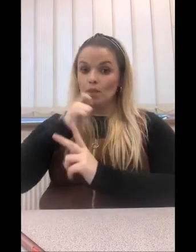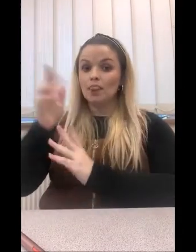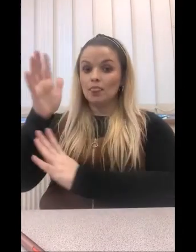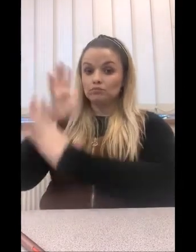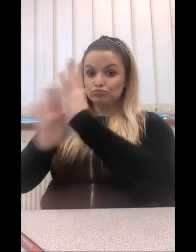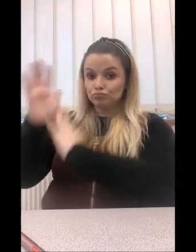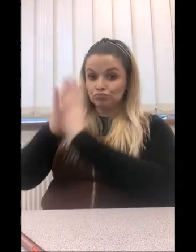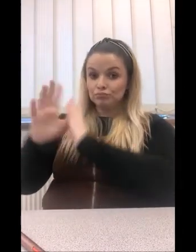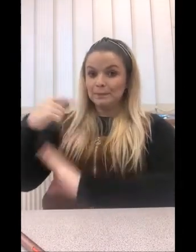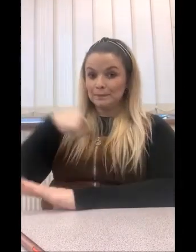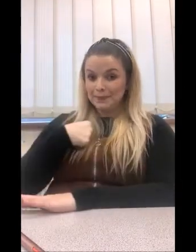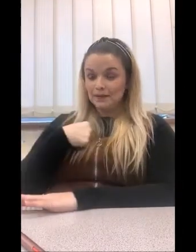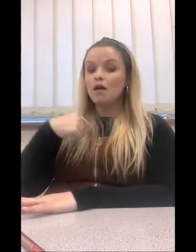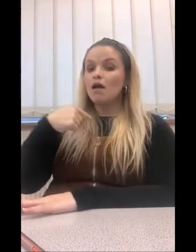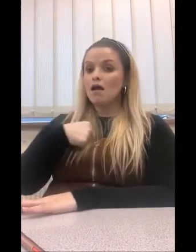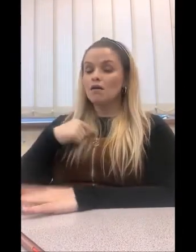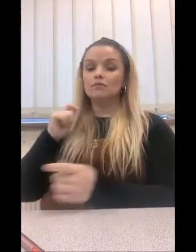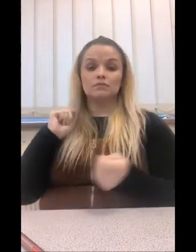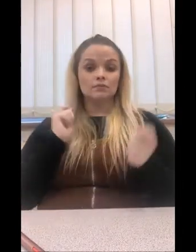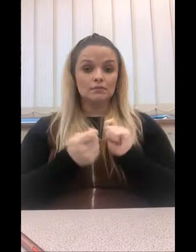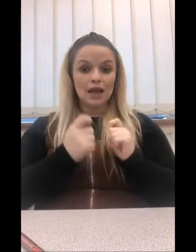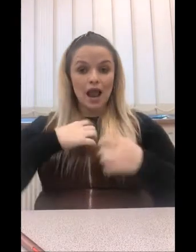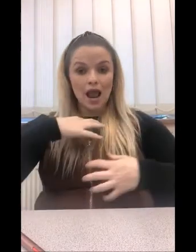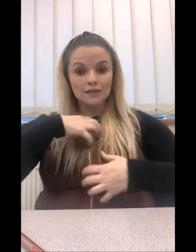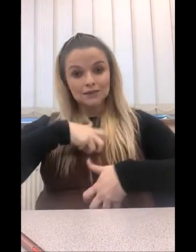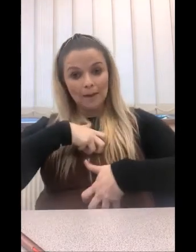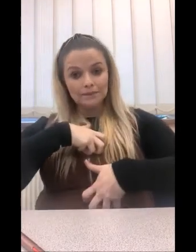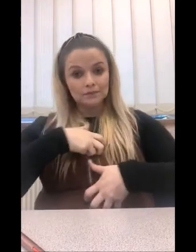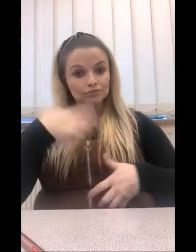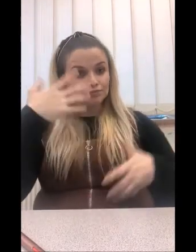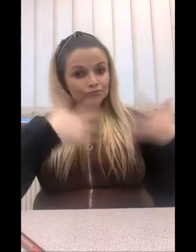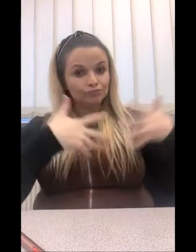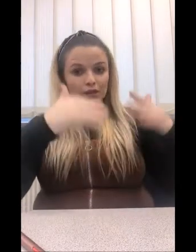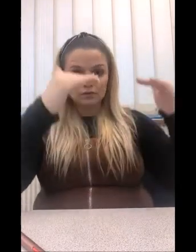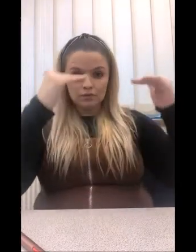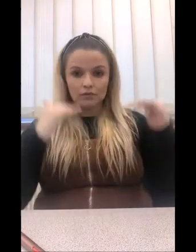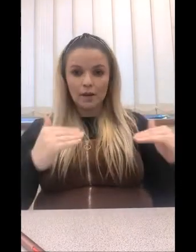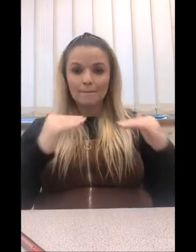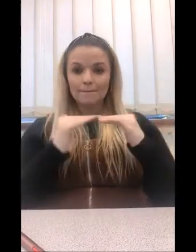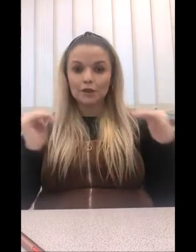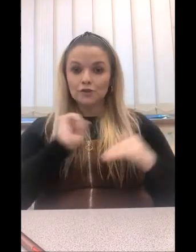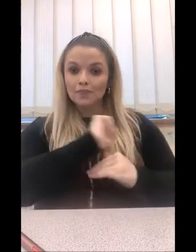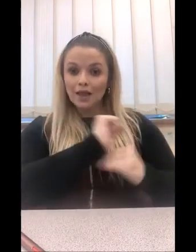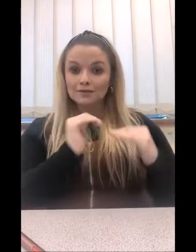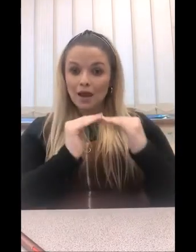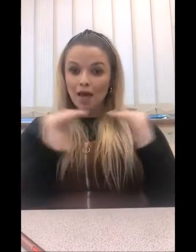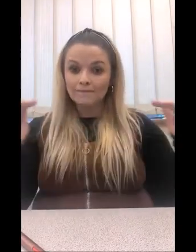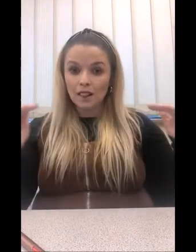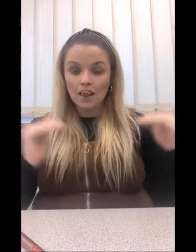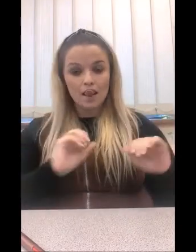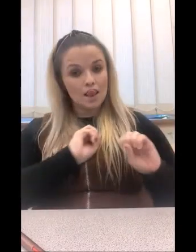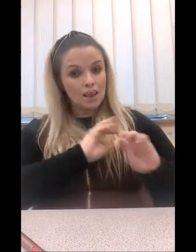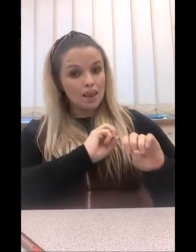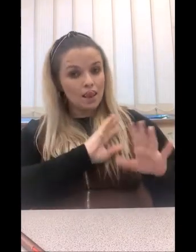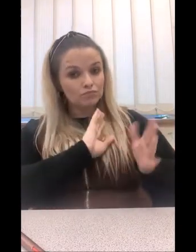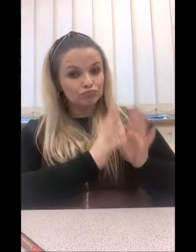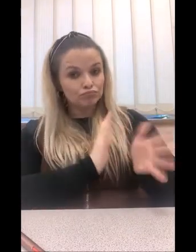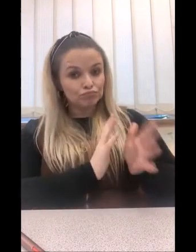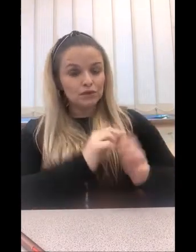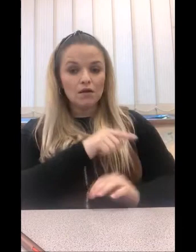She signs to me, and I adapt and sign to the child to match their level so